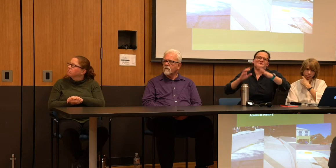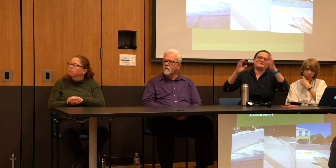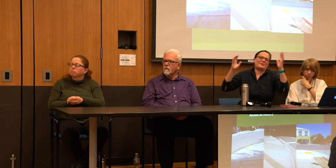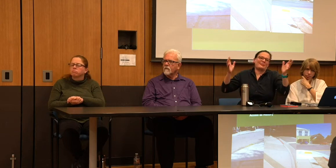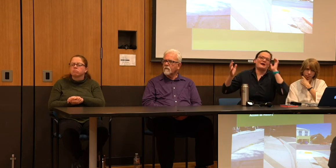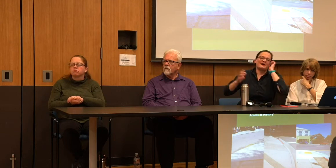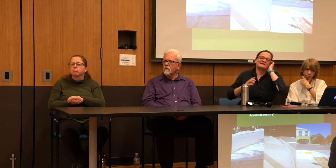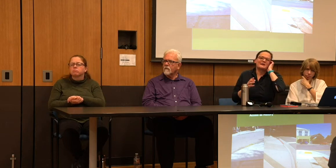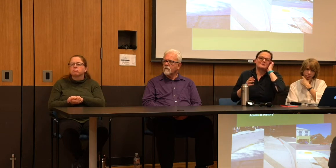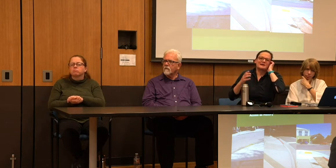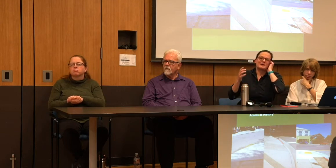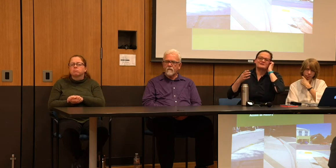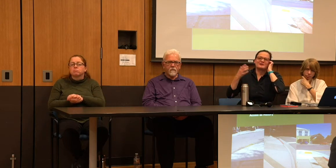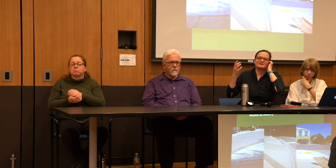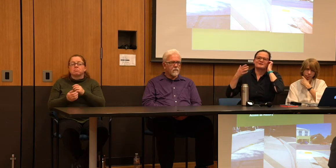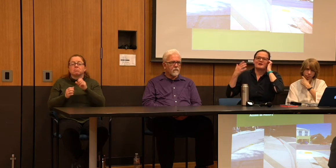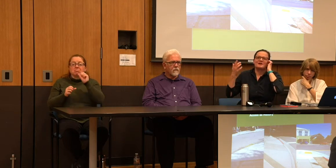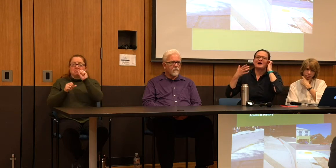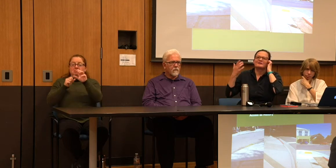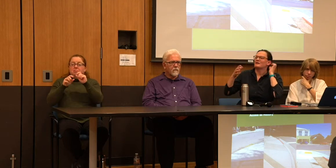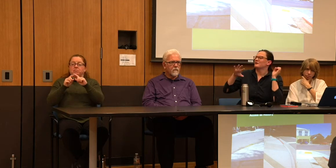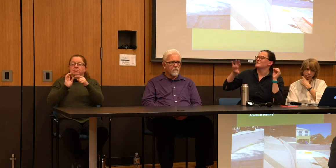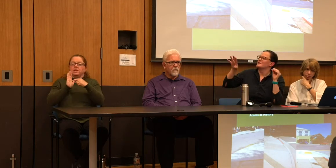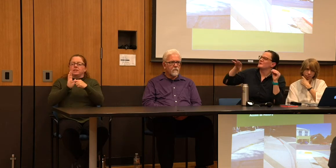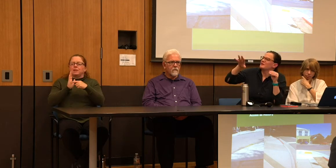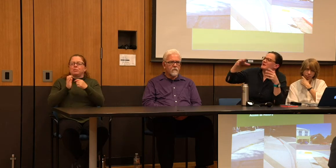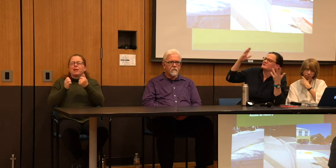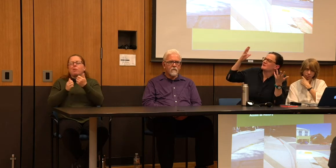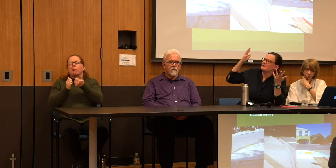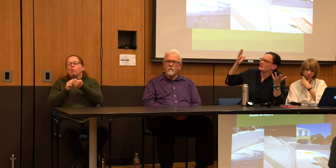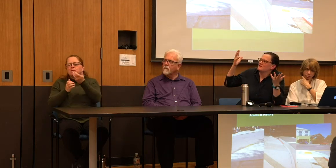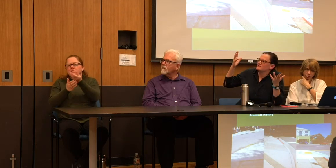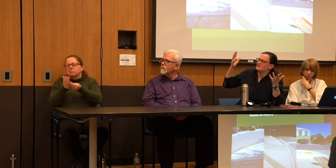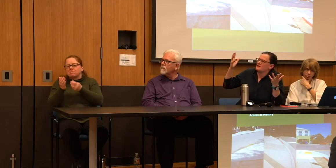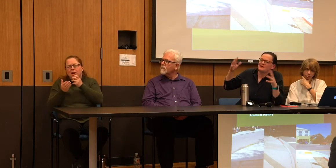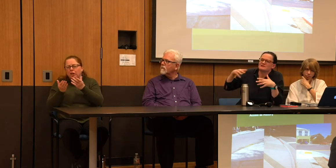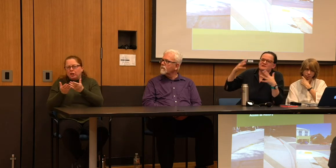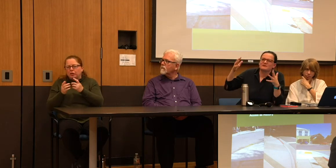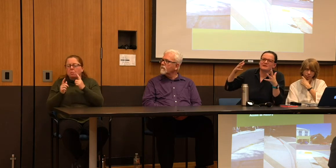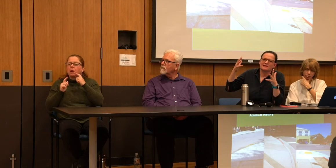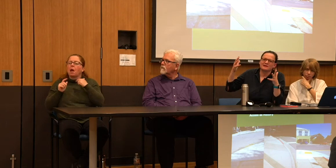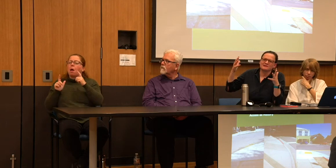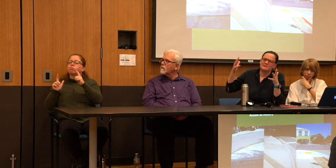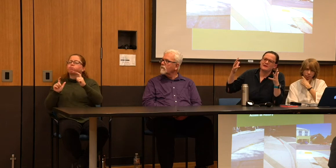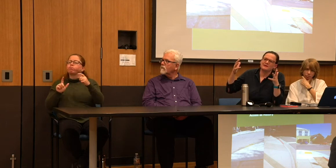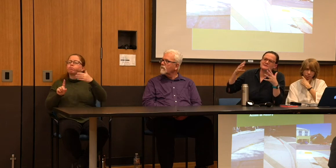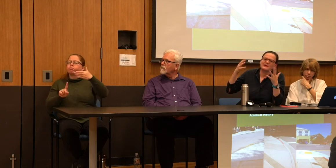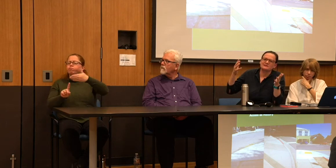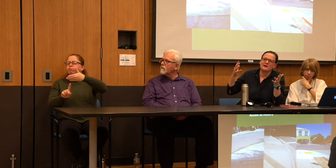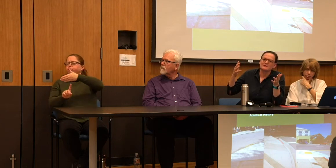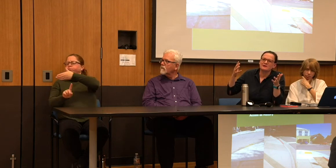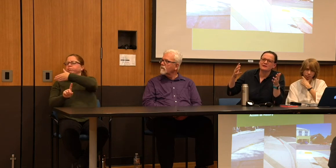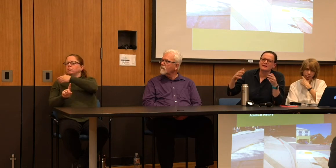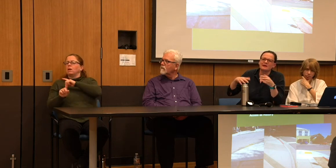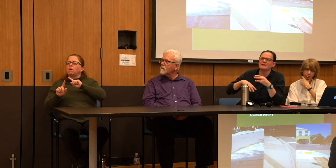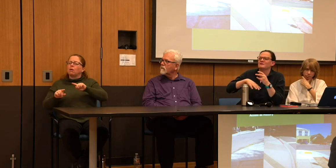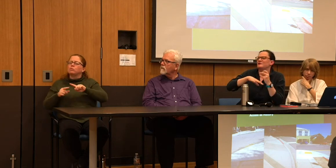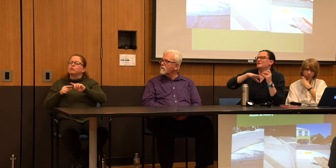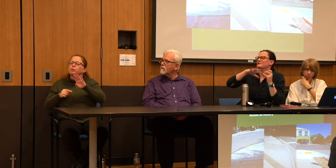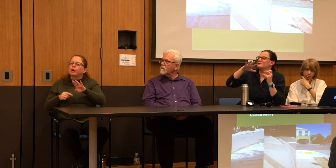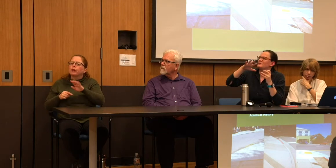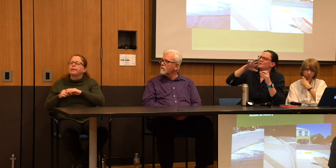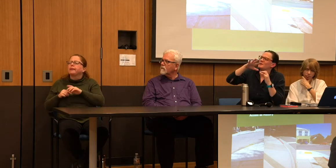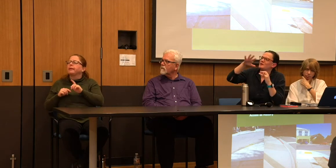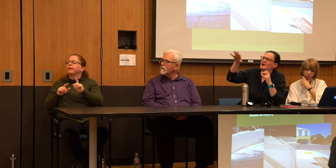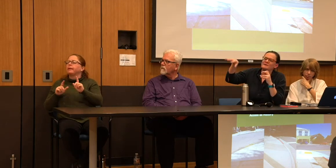these examples that I mentioned are sort of are not around anymore. But here are some photographs that I've taken just over the years, being spending time in Berkeley, of, you